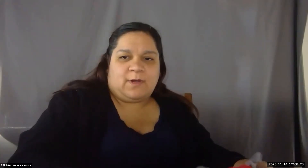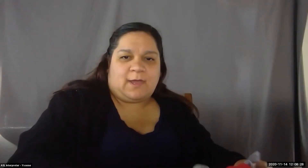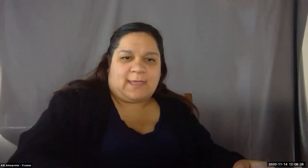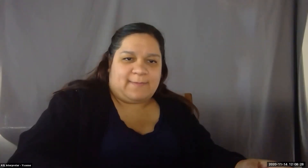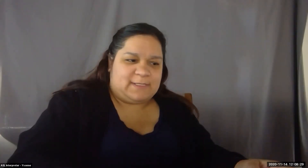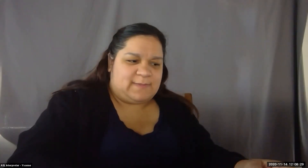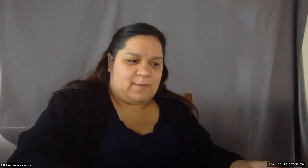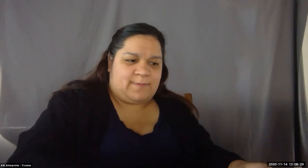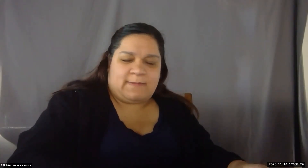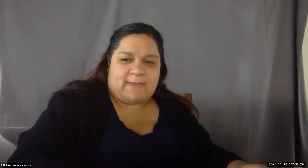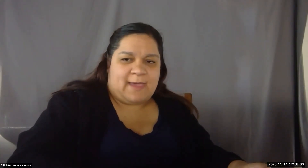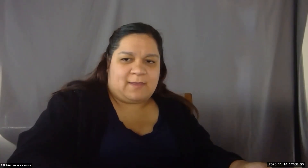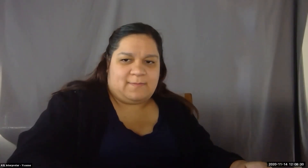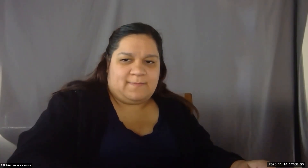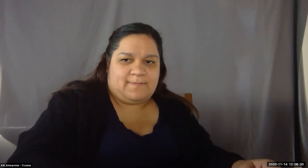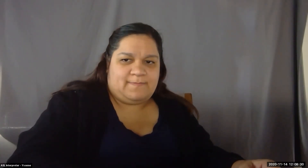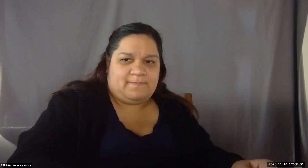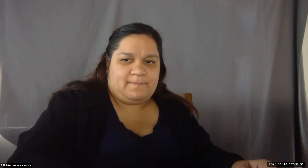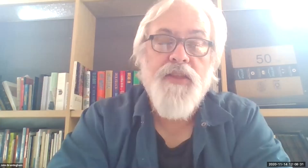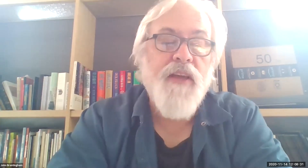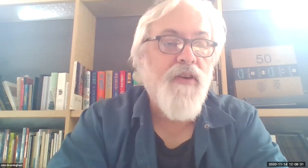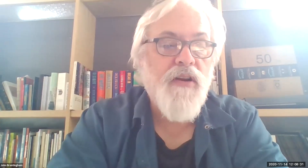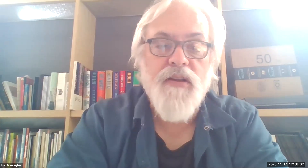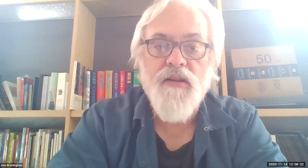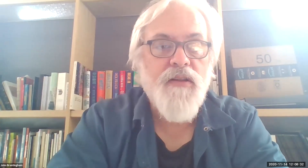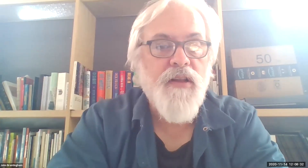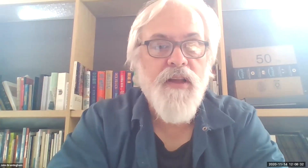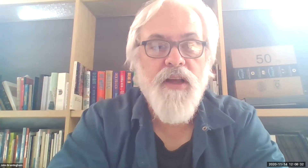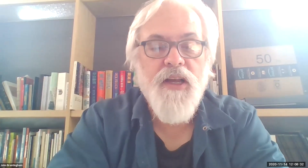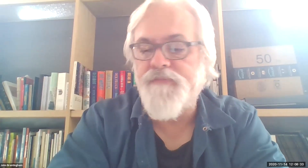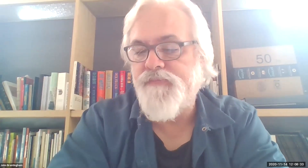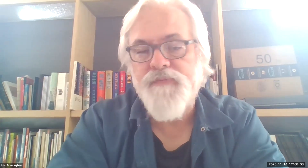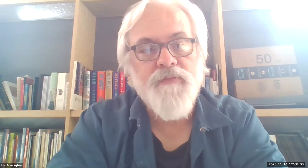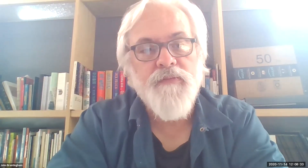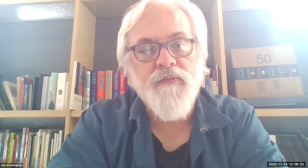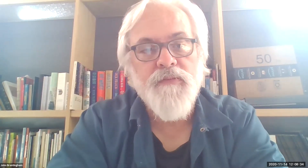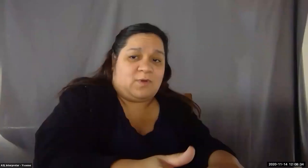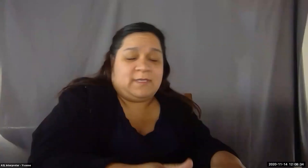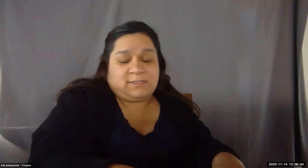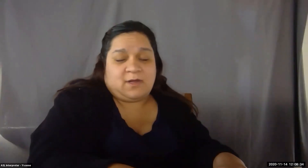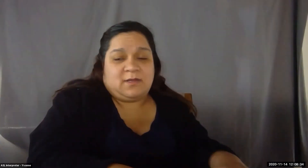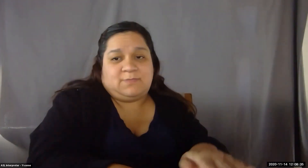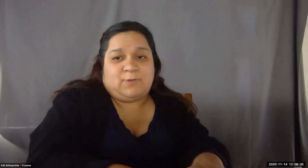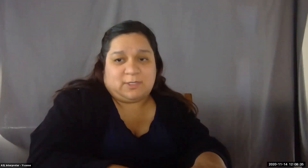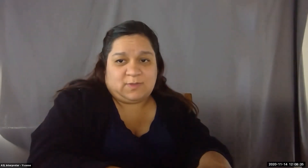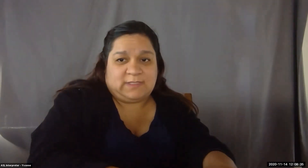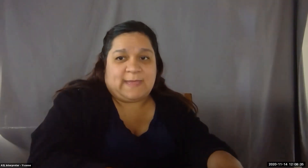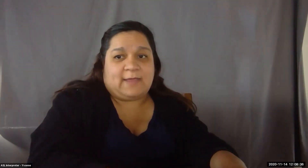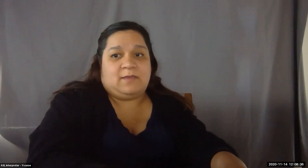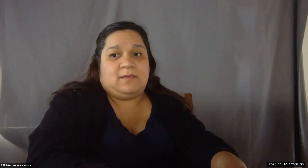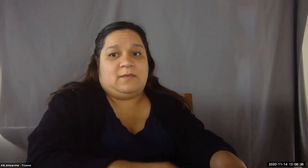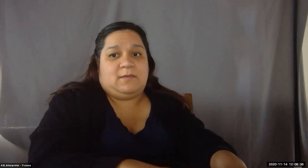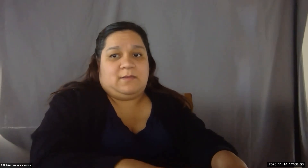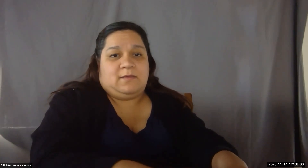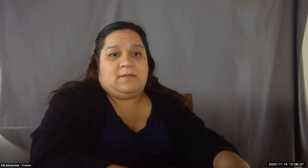any word on campus about coming back? Not that I've heard. So RCC is starting to bring their students